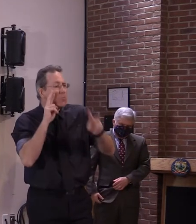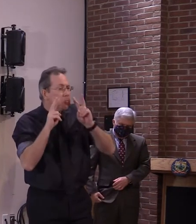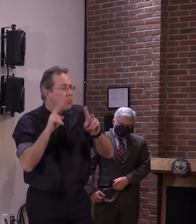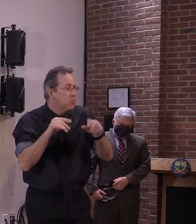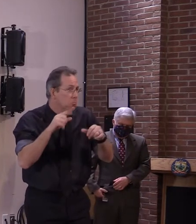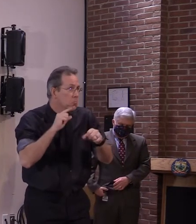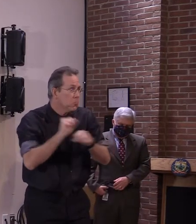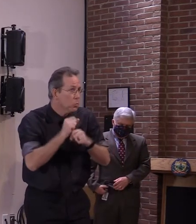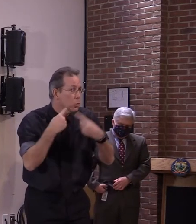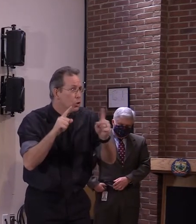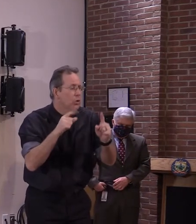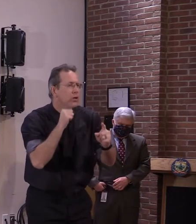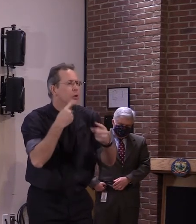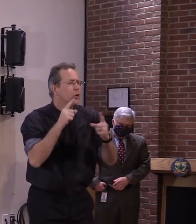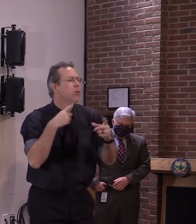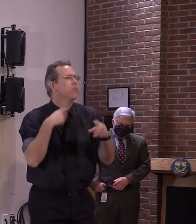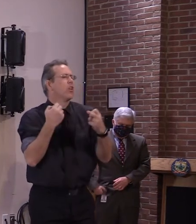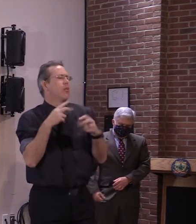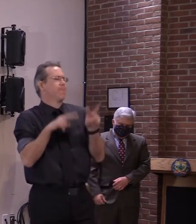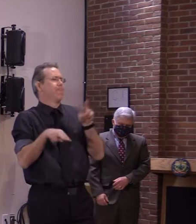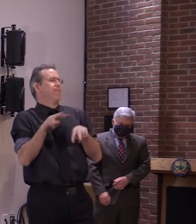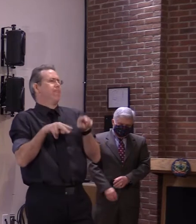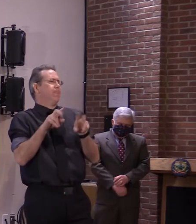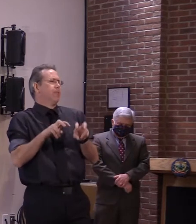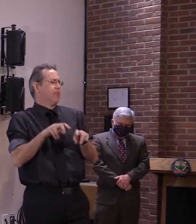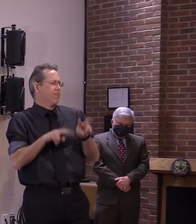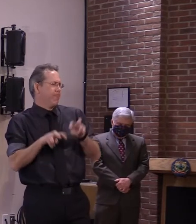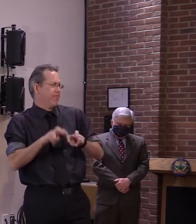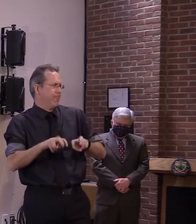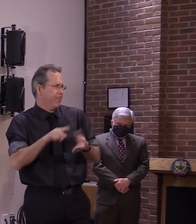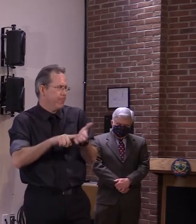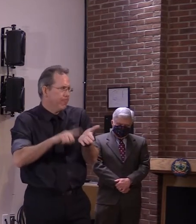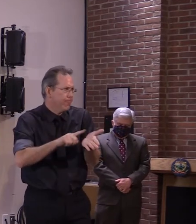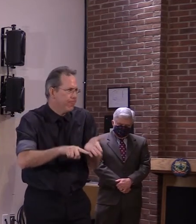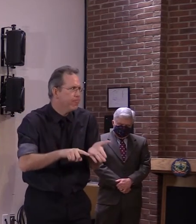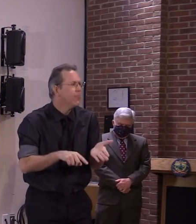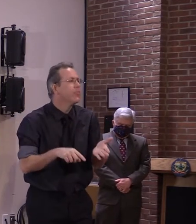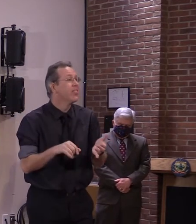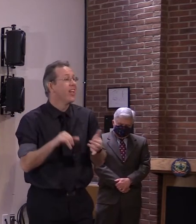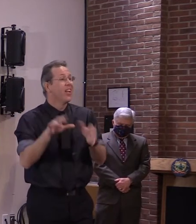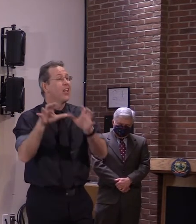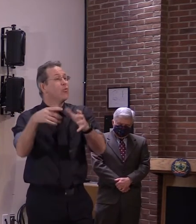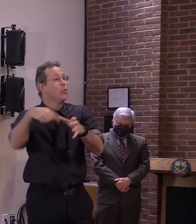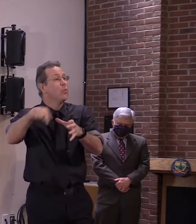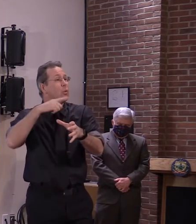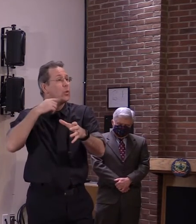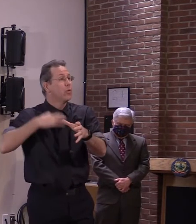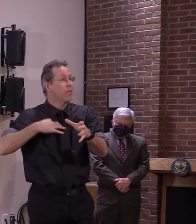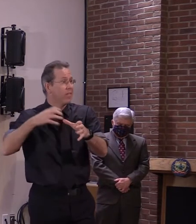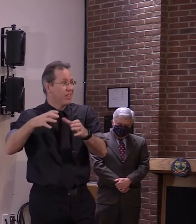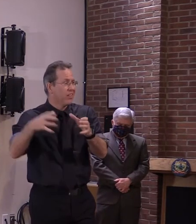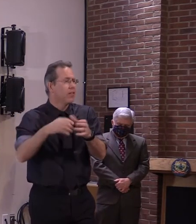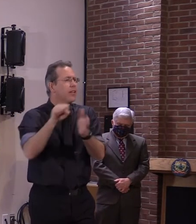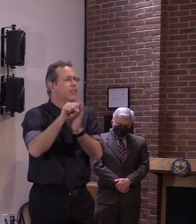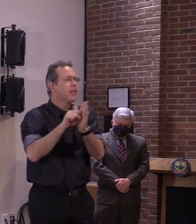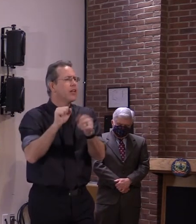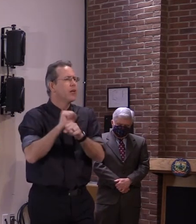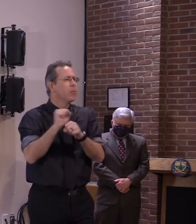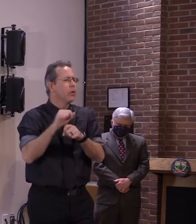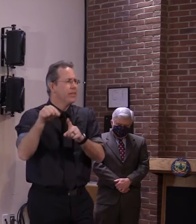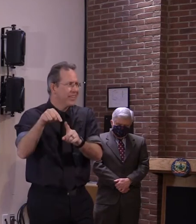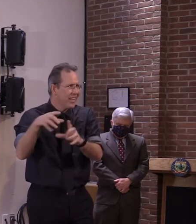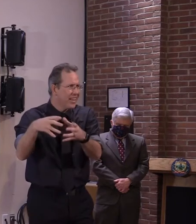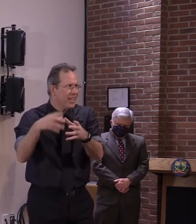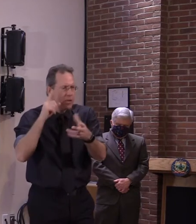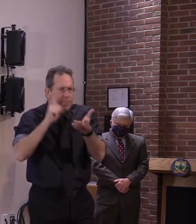their work as a non-profit charitable trust for many states uh they do have the ability to do a stress test that's going to